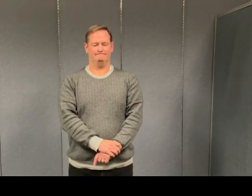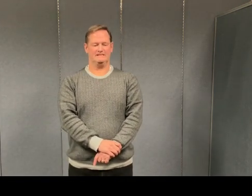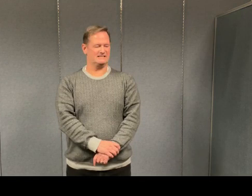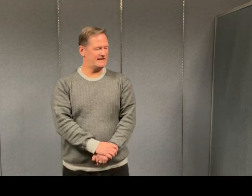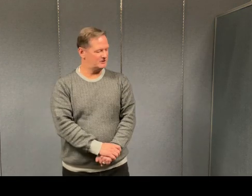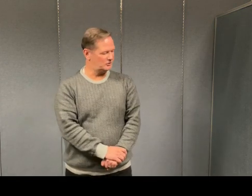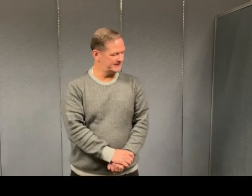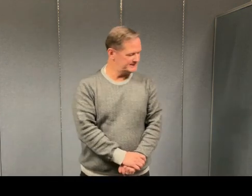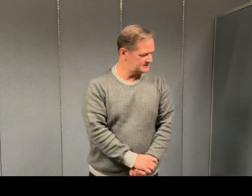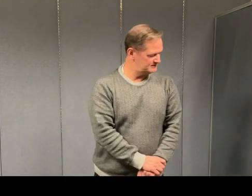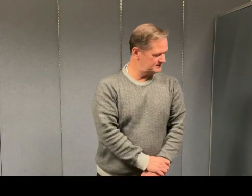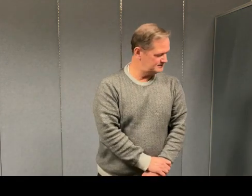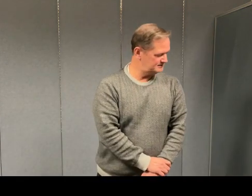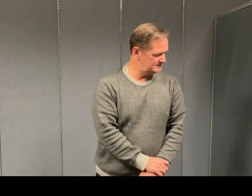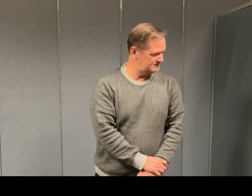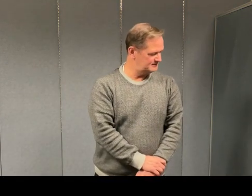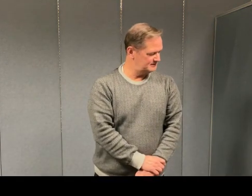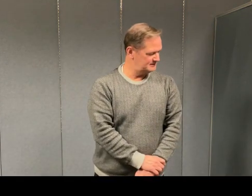Does it say how long it is?